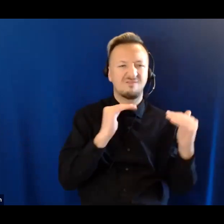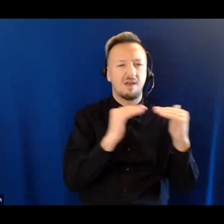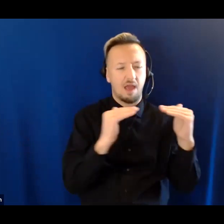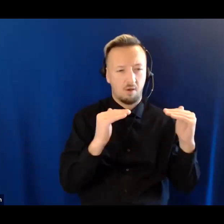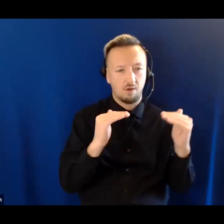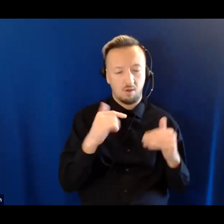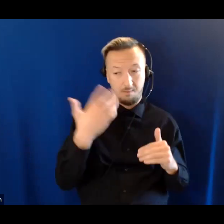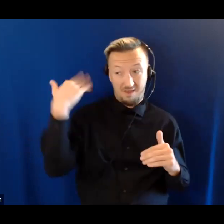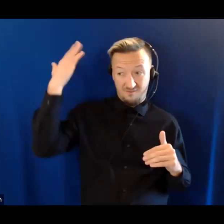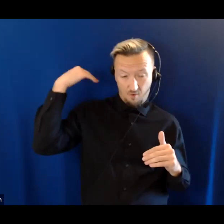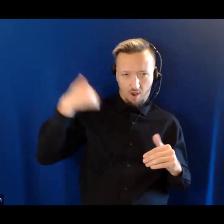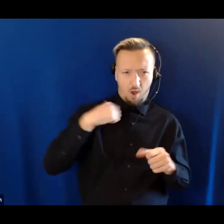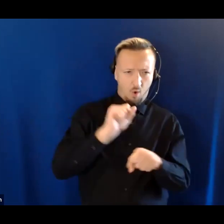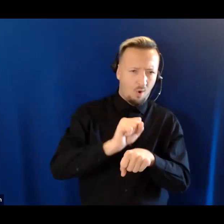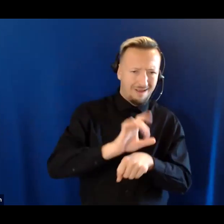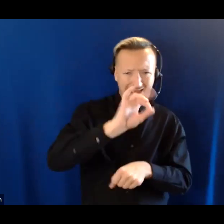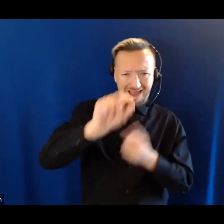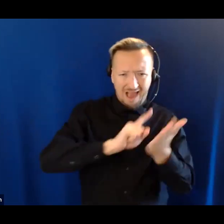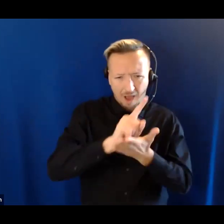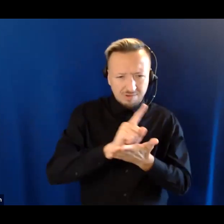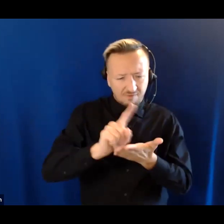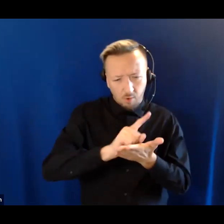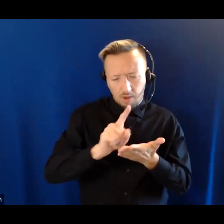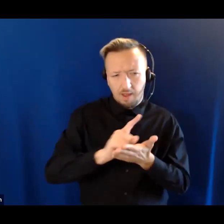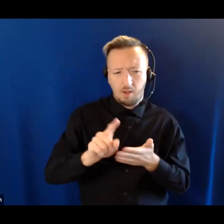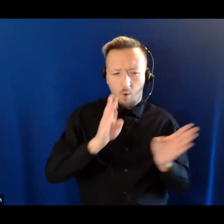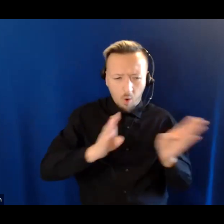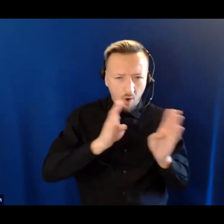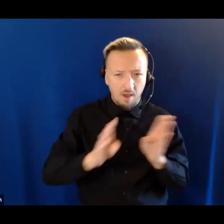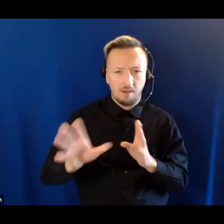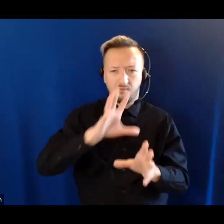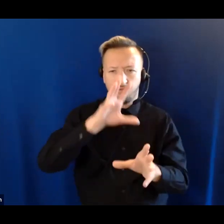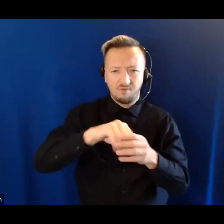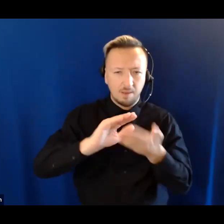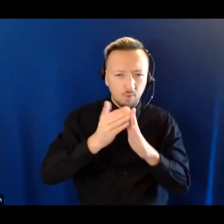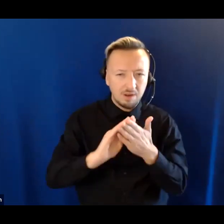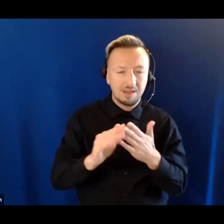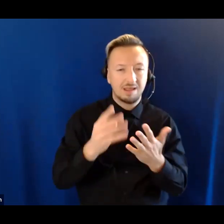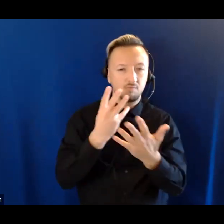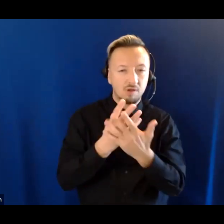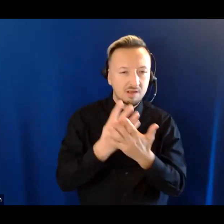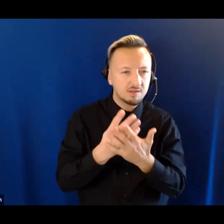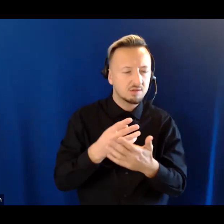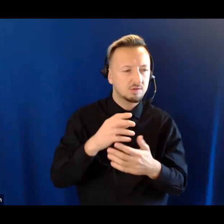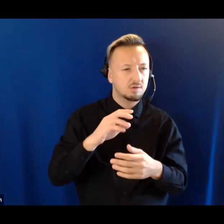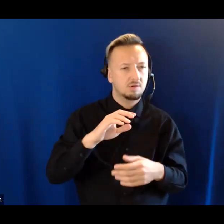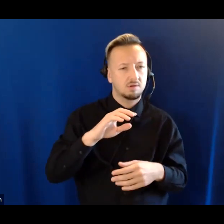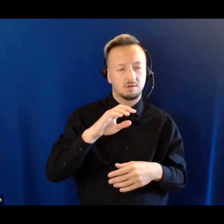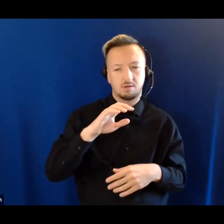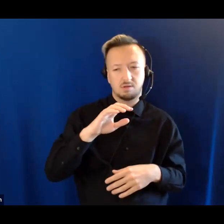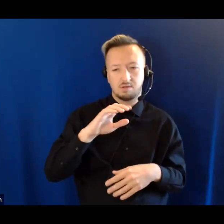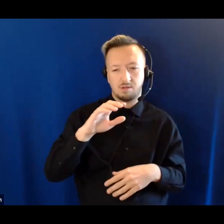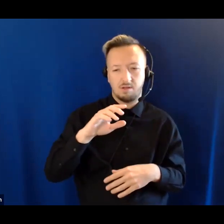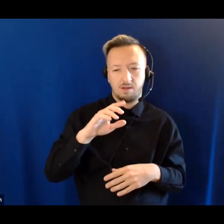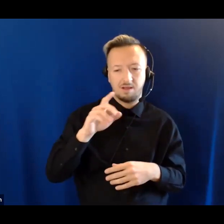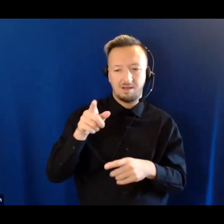hours a week, where I've spent time organizing inside of communities, inside of prisons, inside of jails, inside of sites